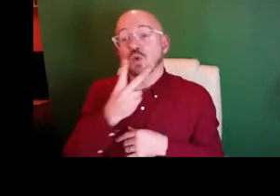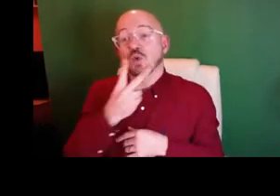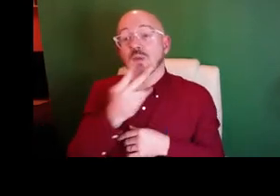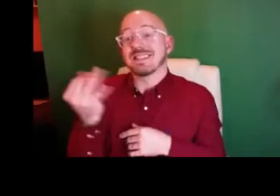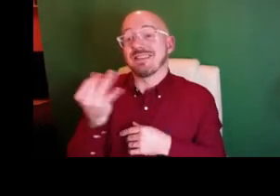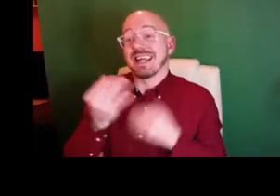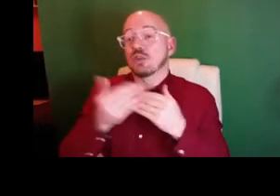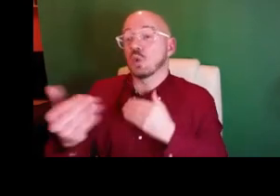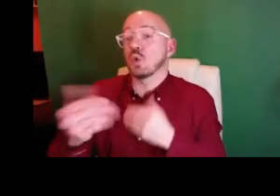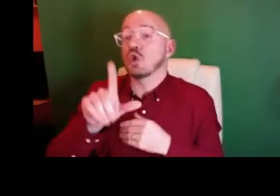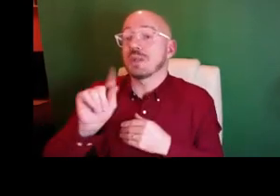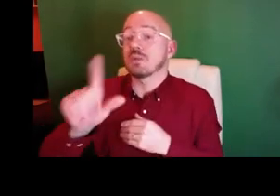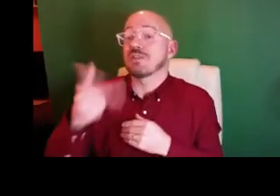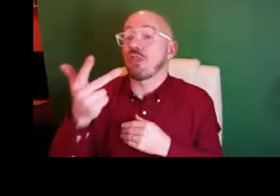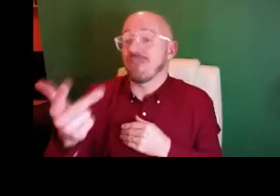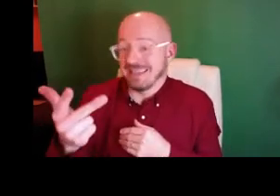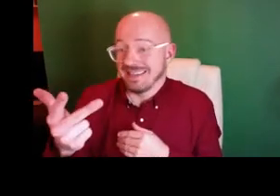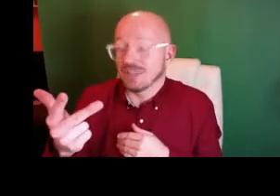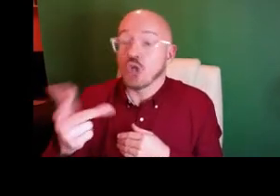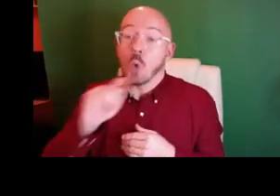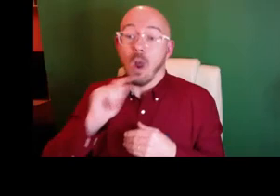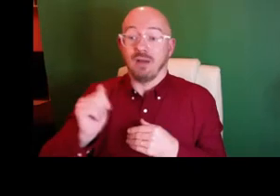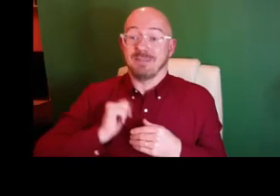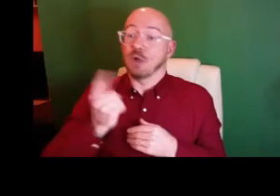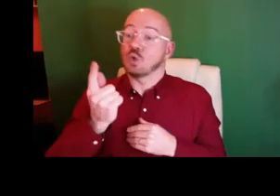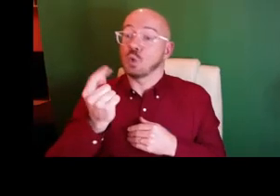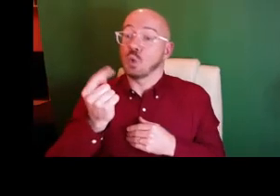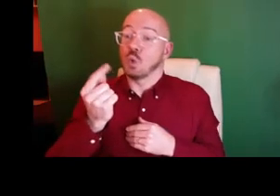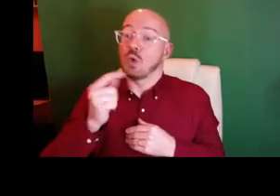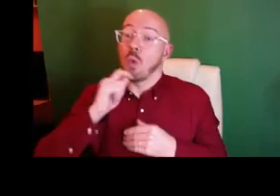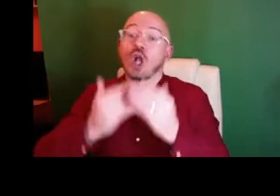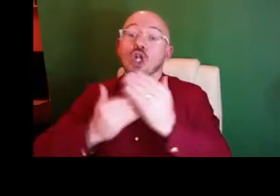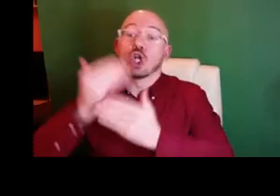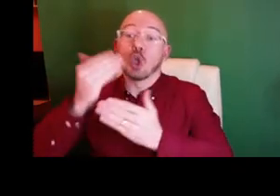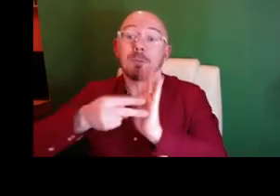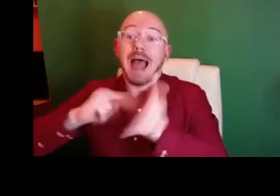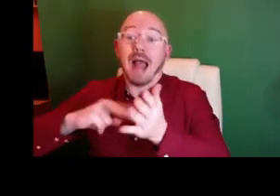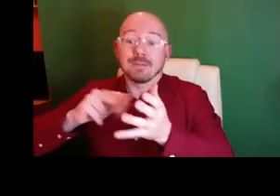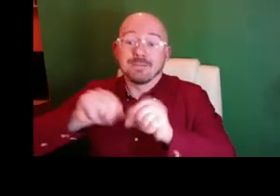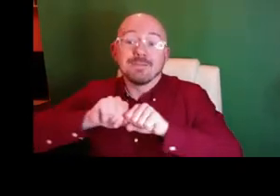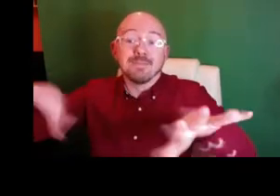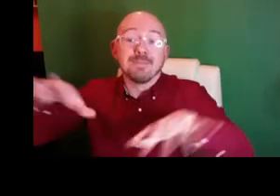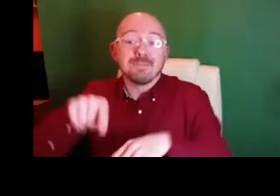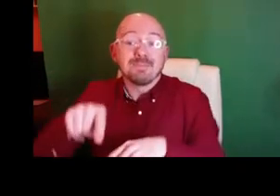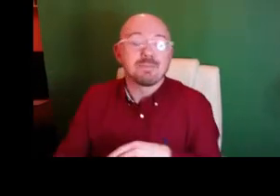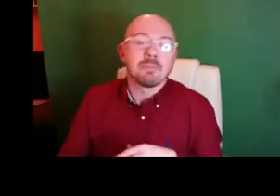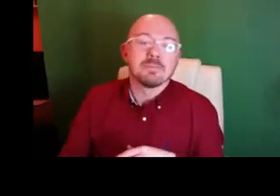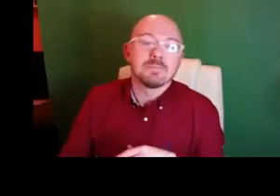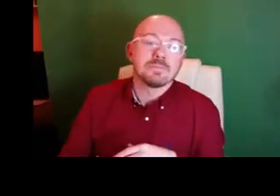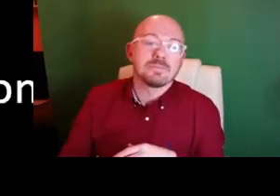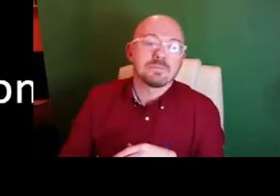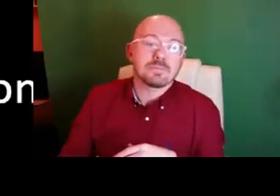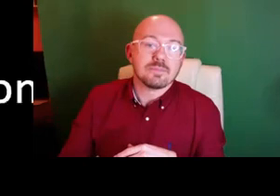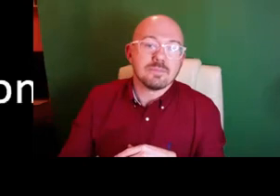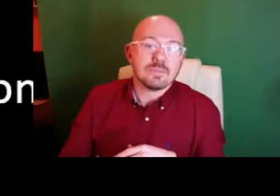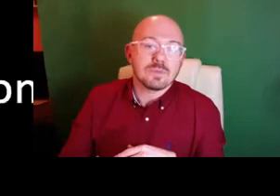So when we consider the Scottish National BSL Plan, the current plan is from 2017 until 2023, after which there'll